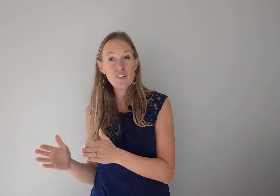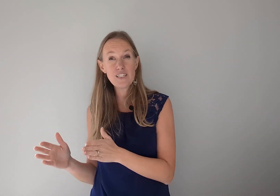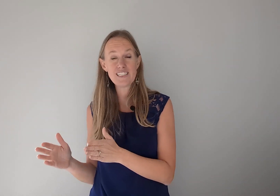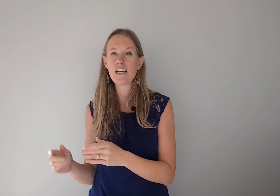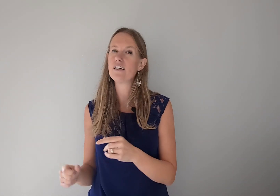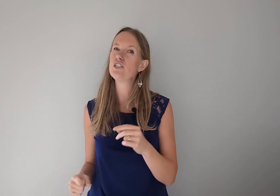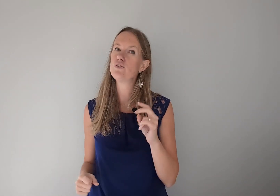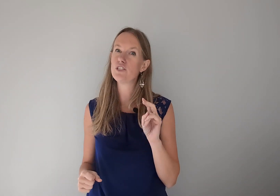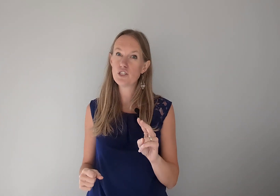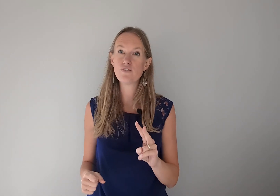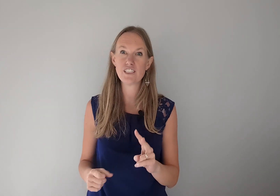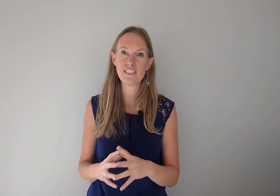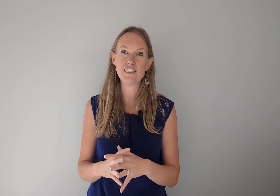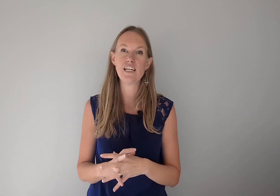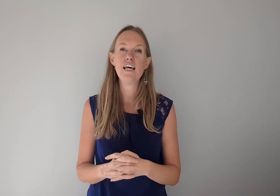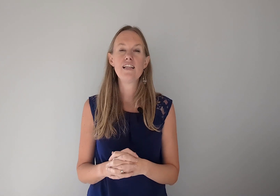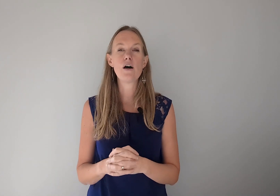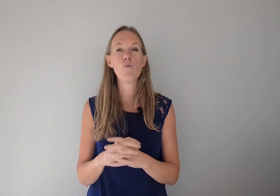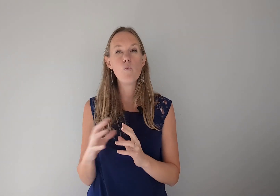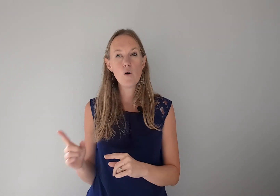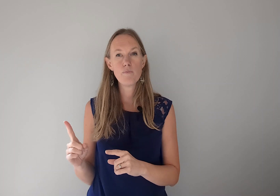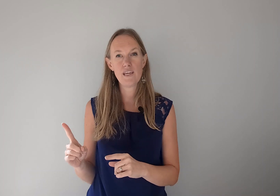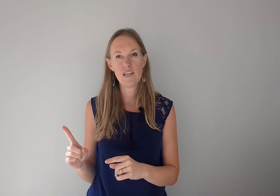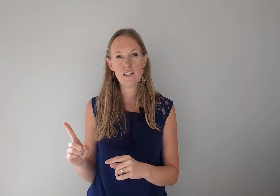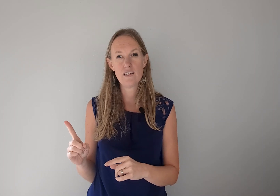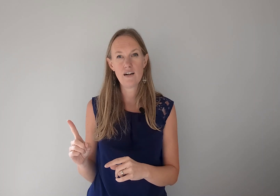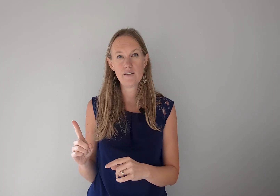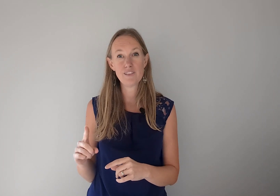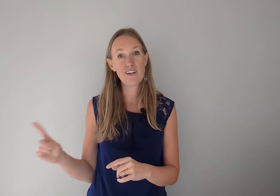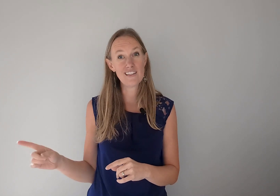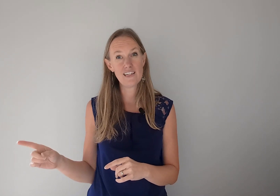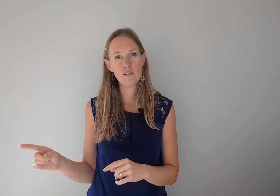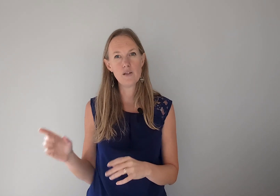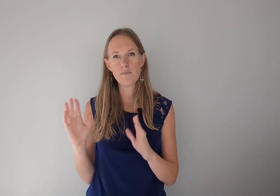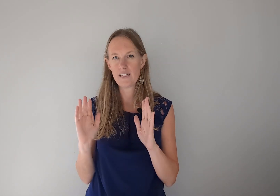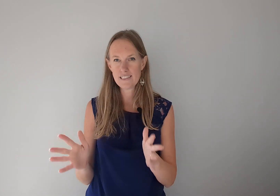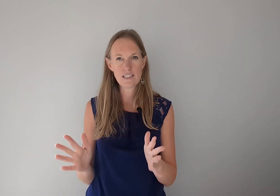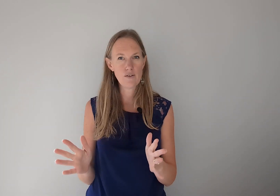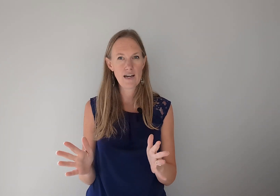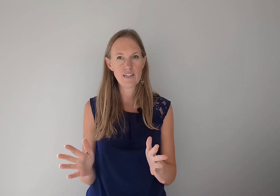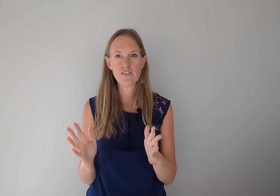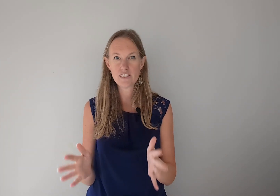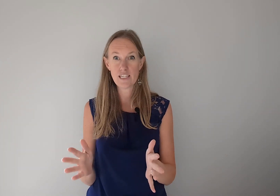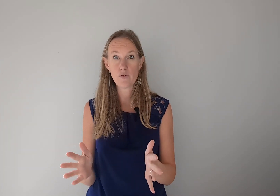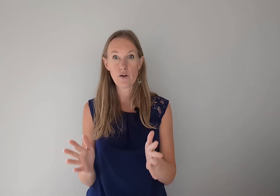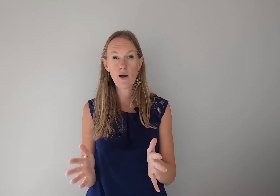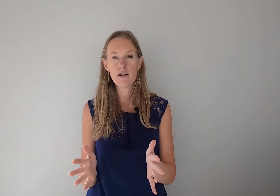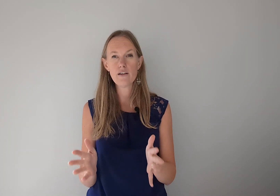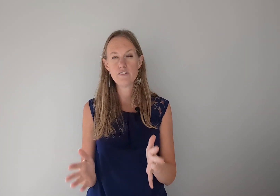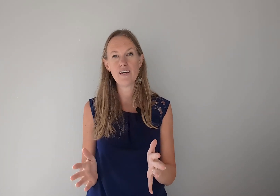following day, I'm going to do the 2 verses that won't be in the song at the end of the week, but at least then you have it. If you're singing with a choir, you'll know how to